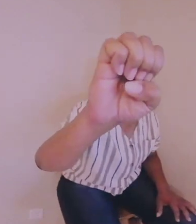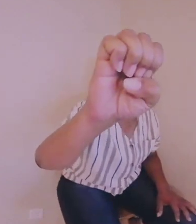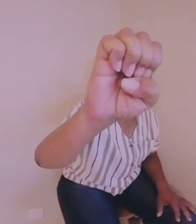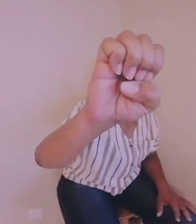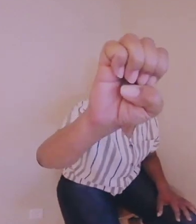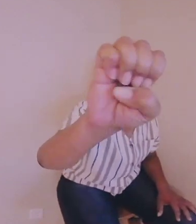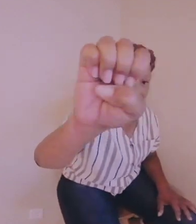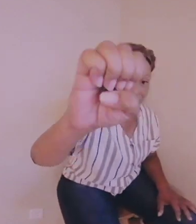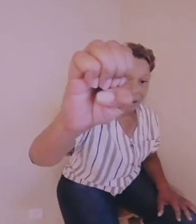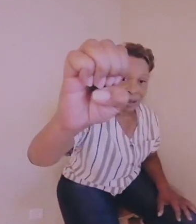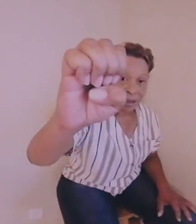E.